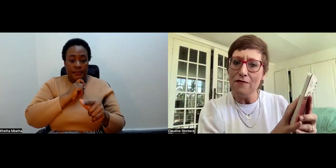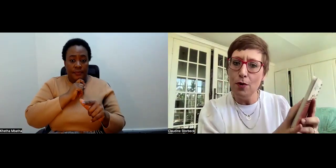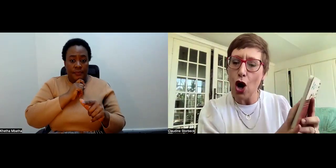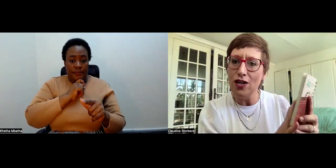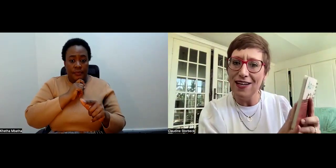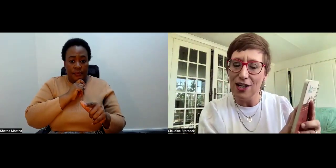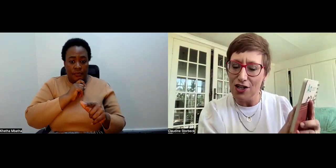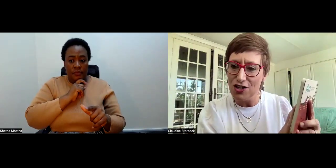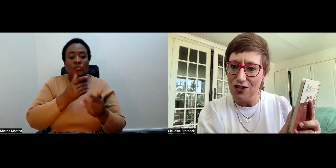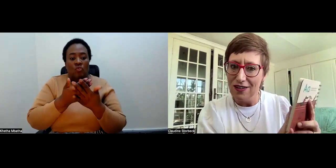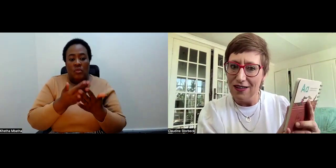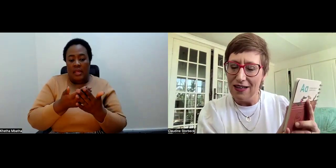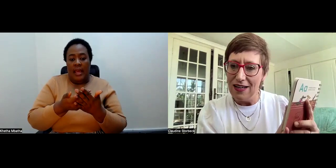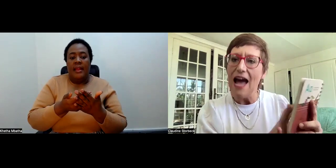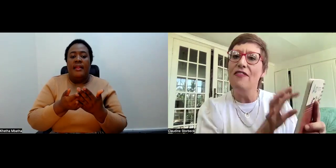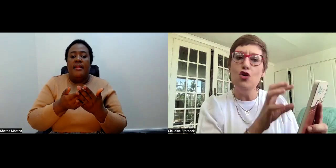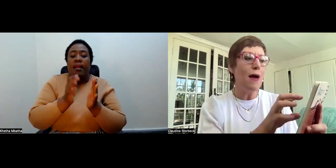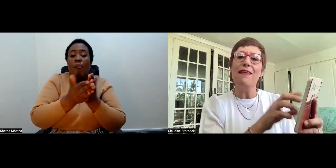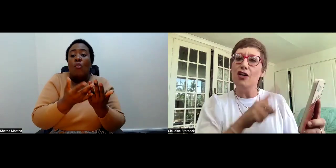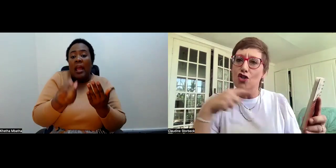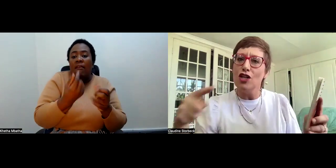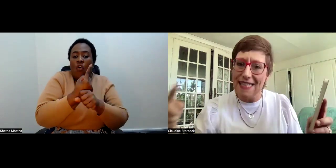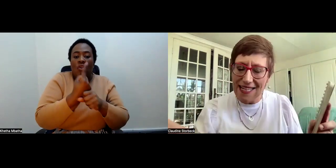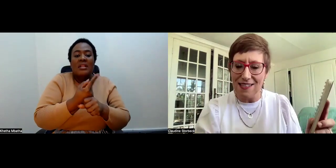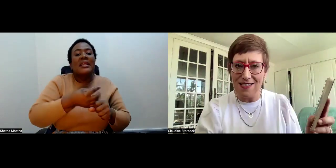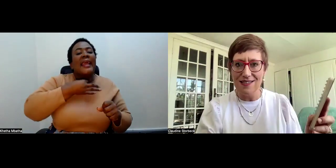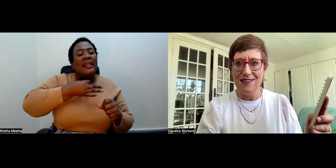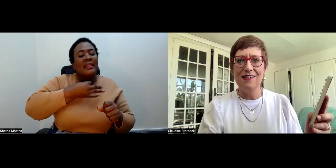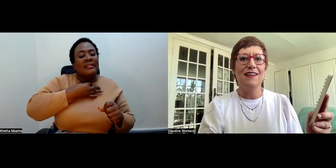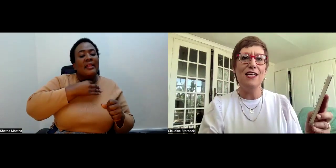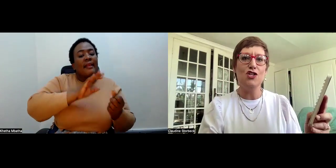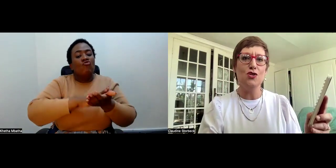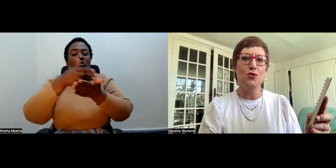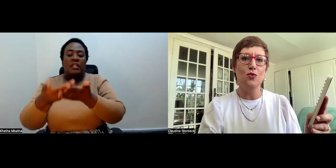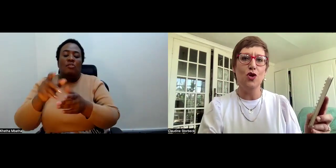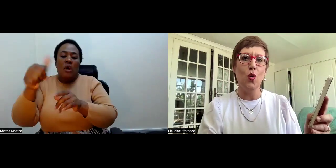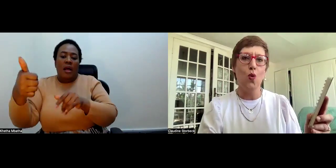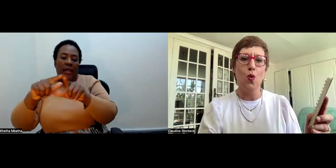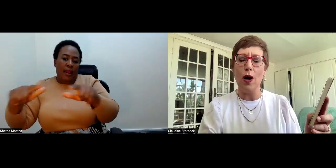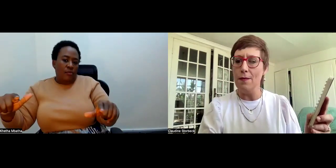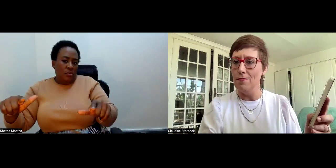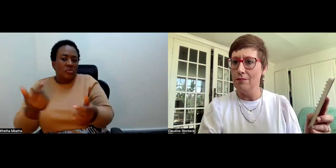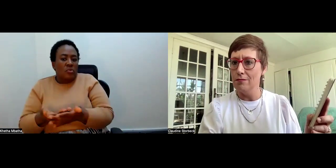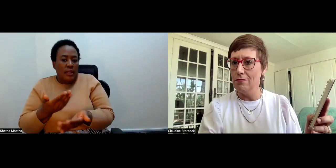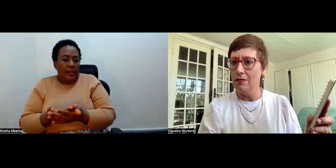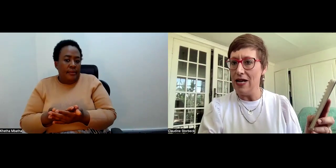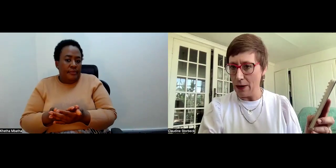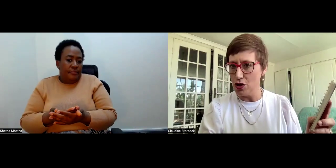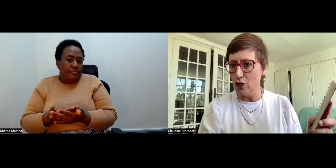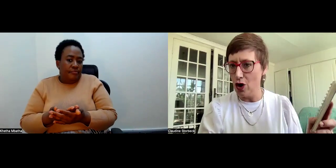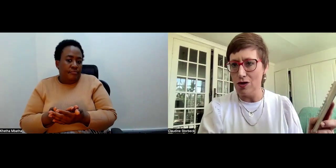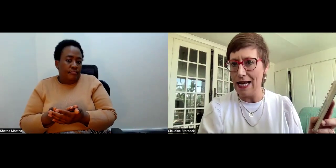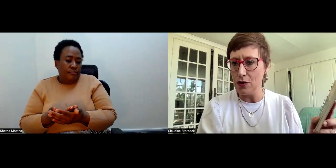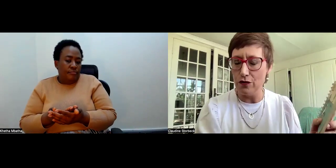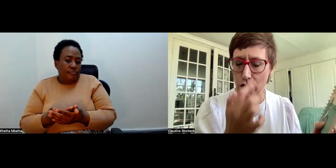You may have a book only in English, and then you may then translate it into your the